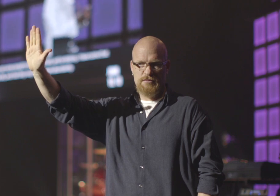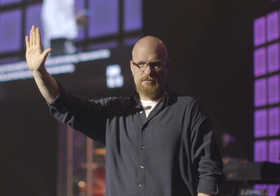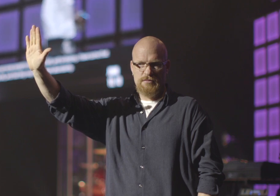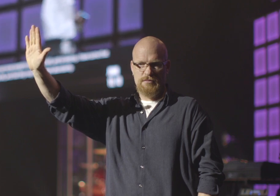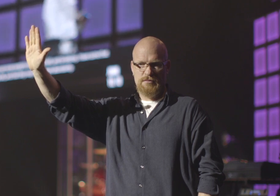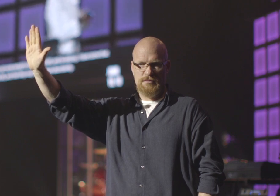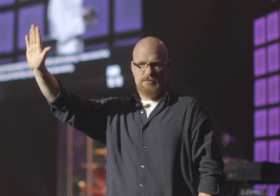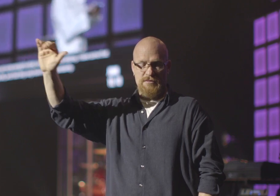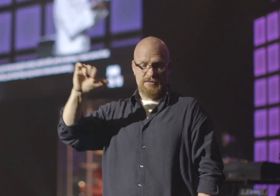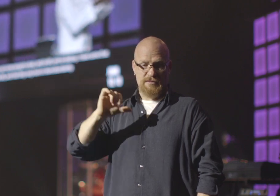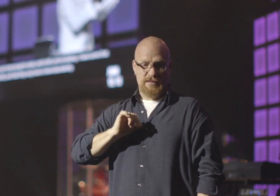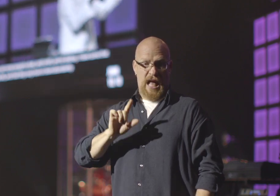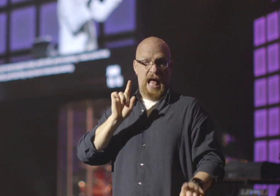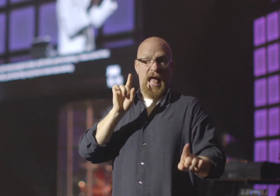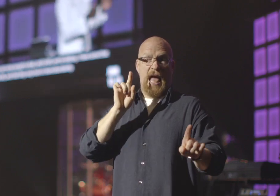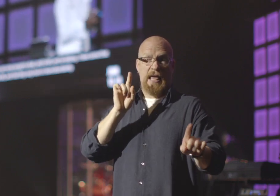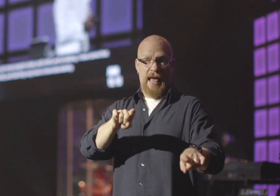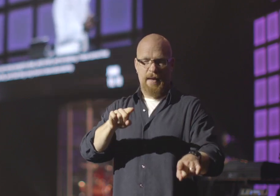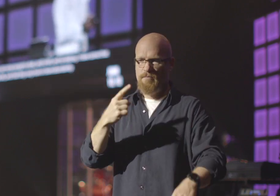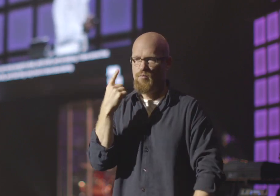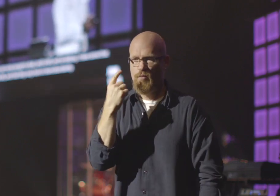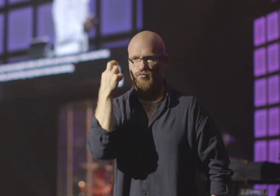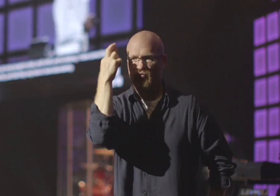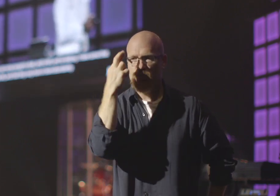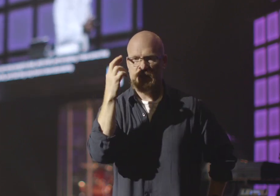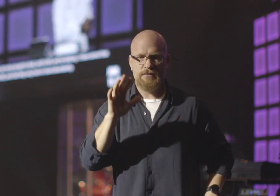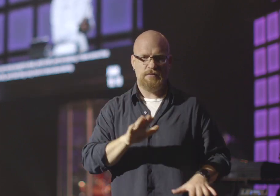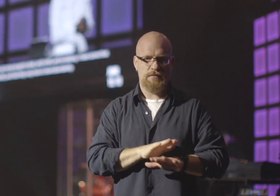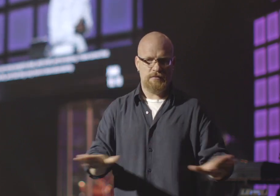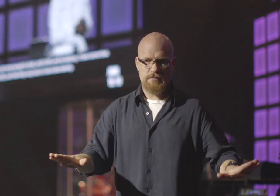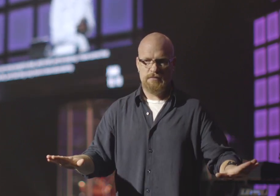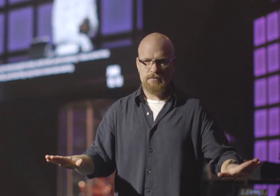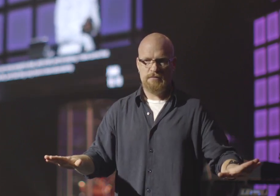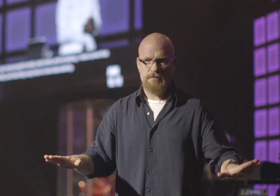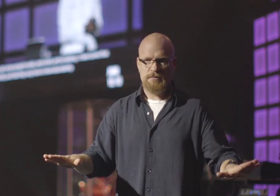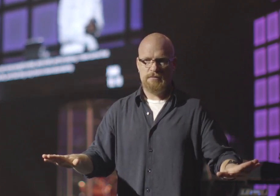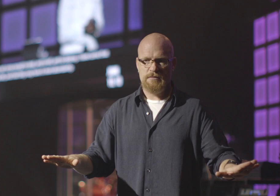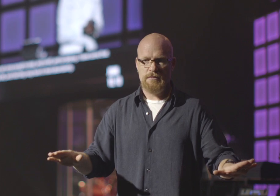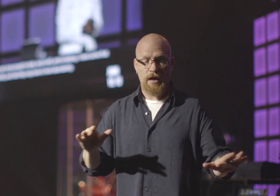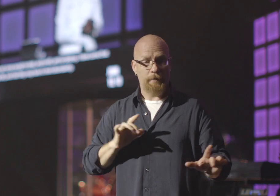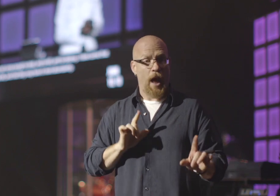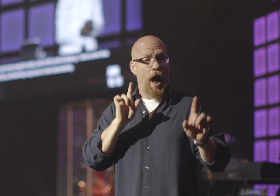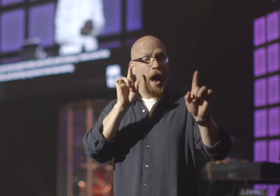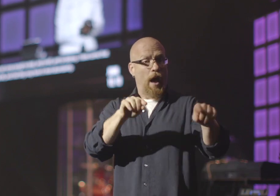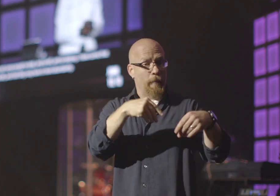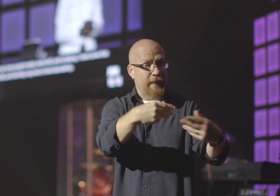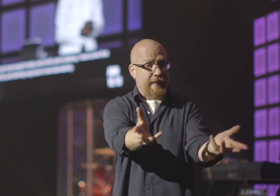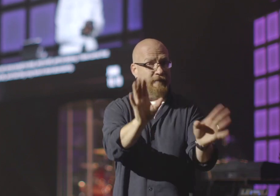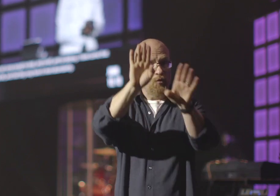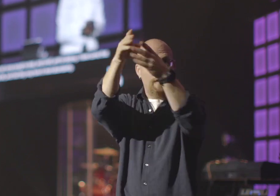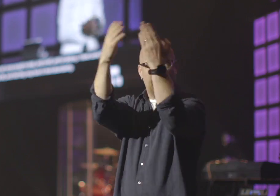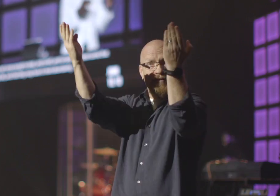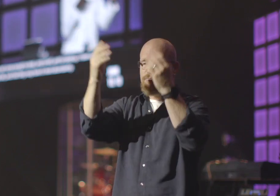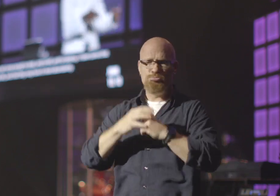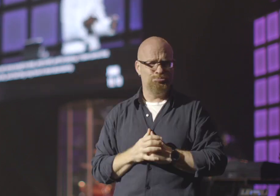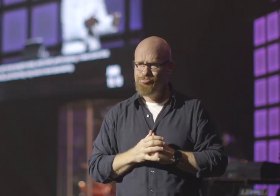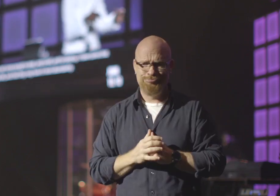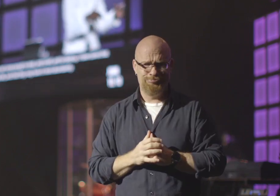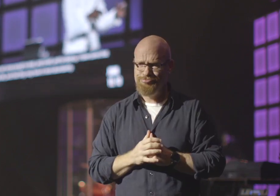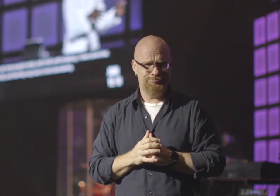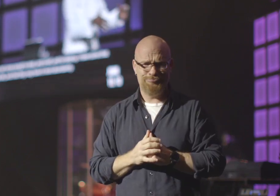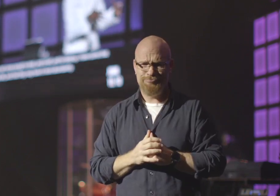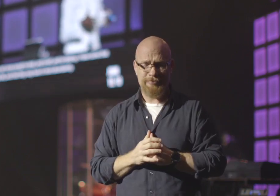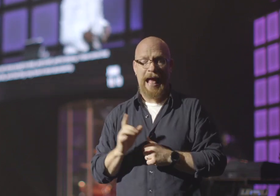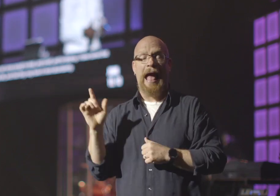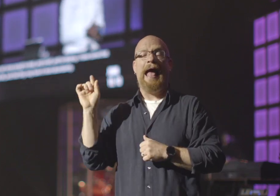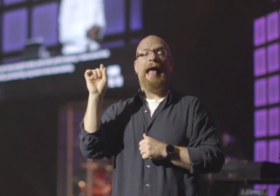He said, son, this is the only reason I came. Matter of fact, I didn't even come that you might have heaven. I came that you